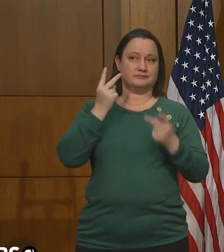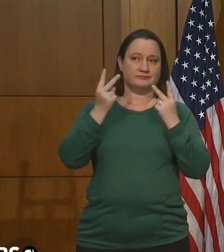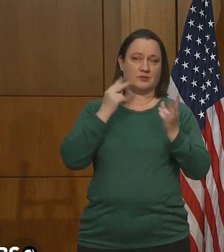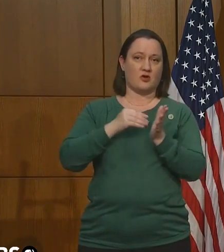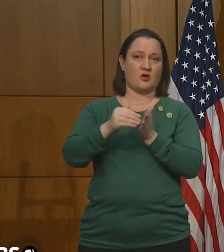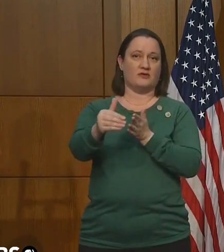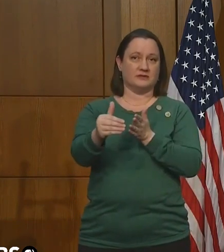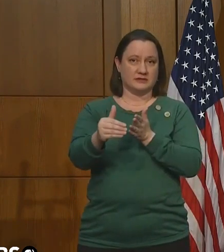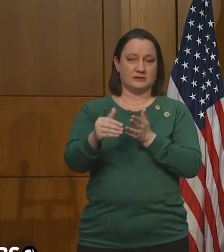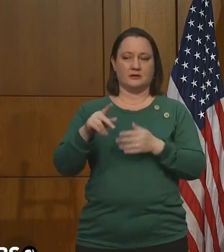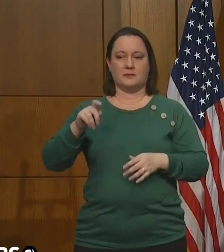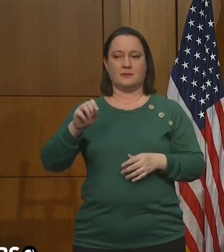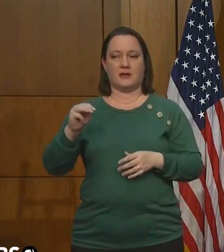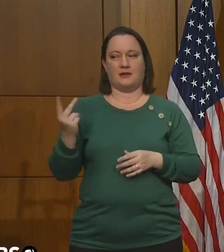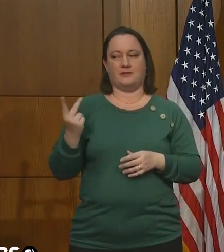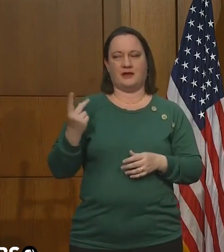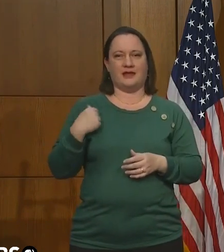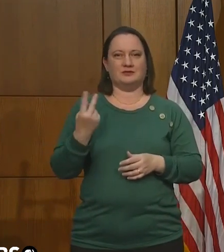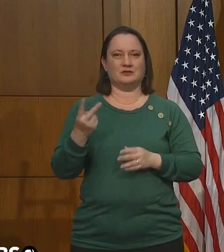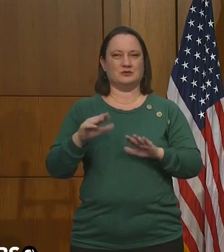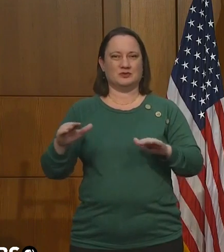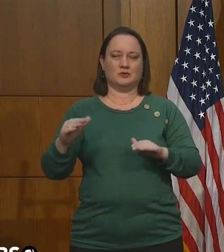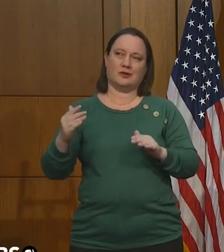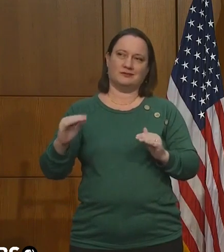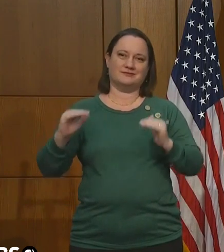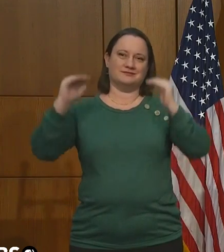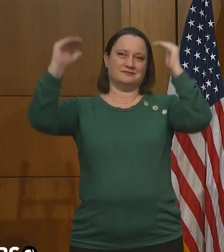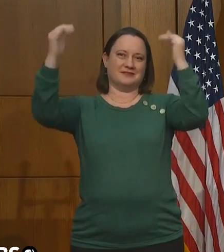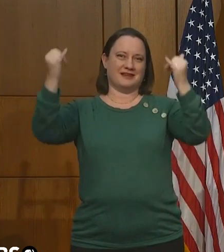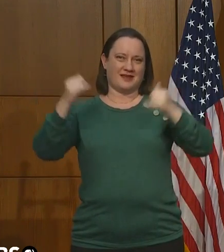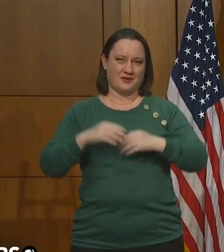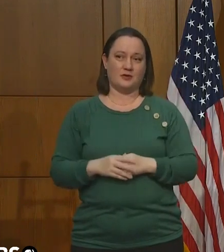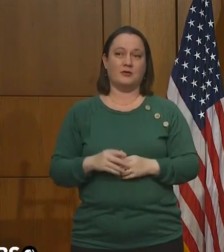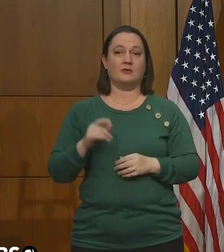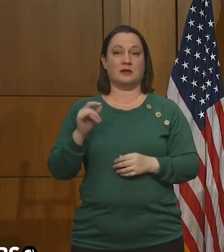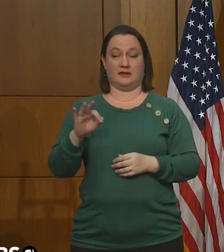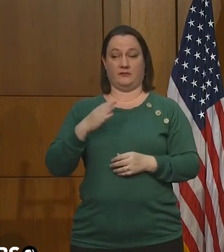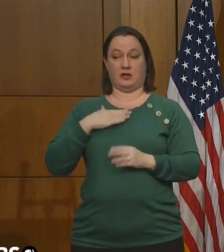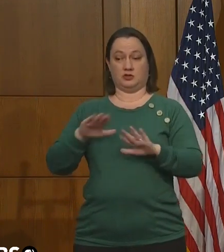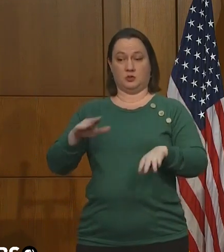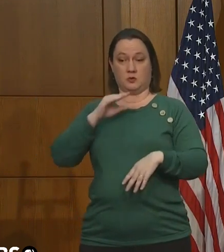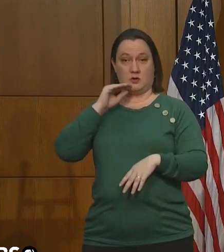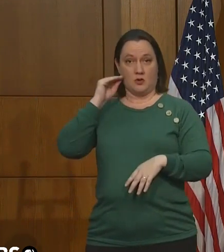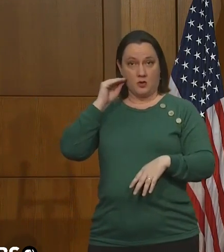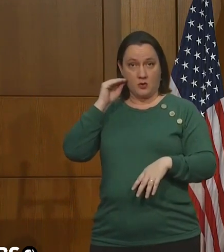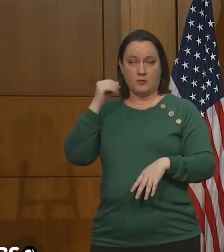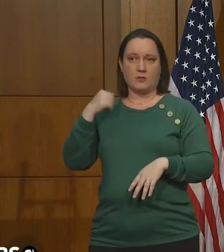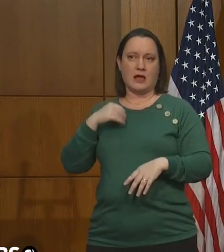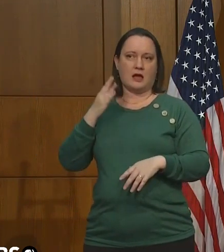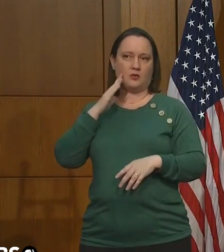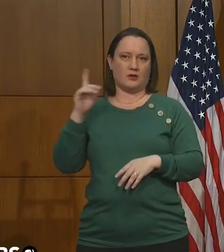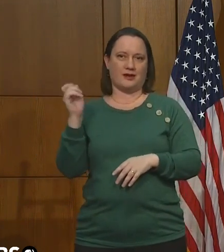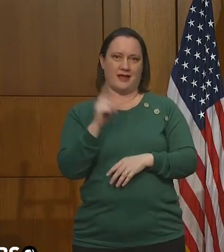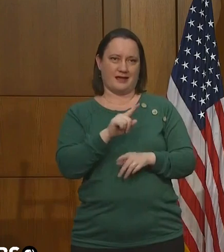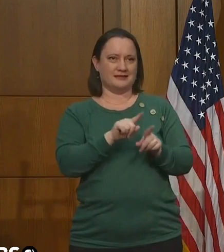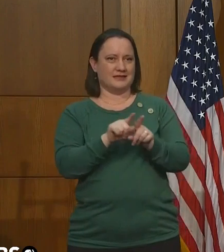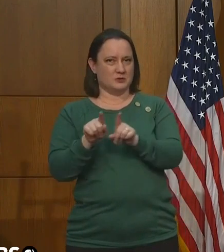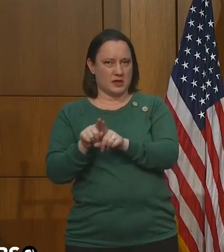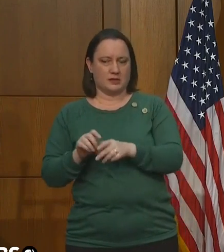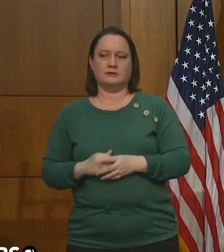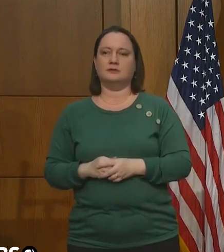and I have two children, they're grown now, but if I had children at home, I would be asking this question, is